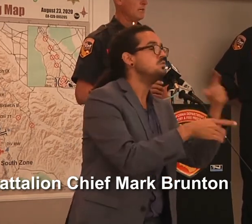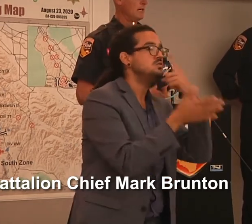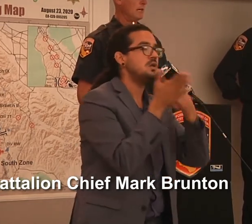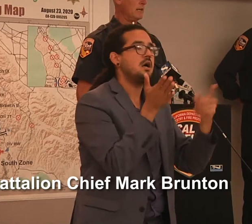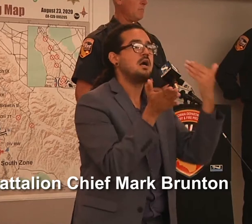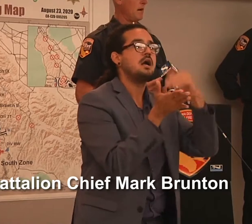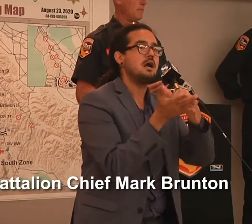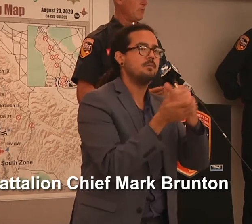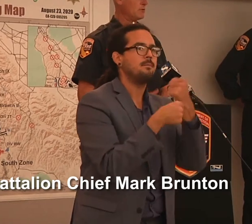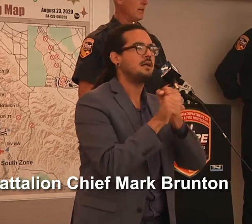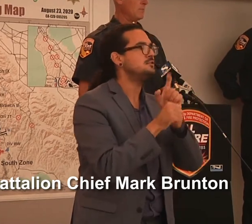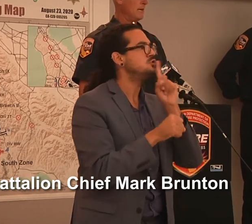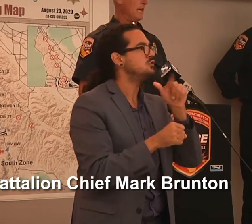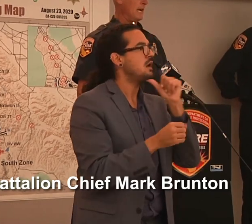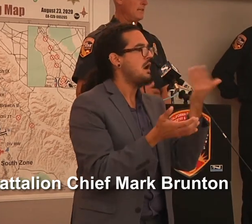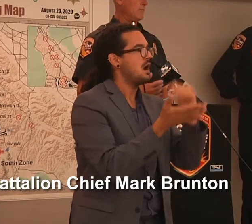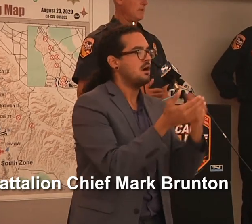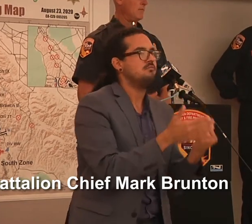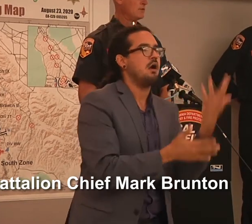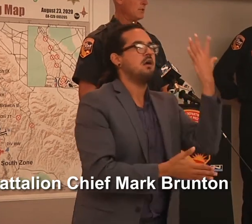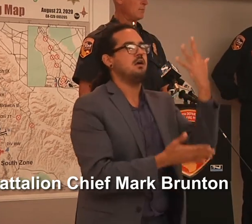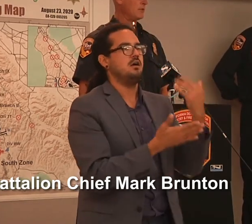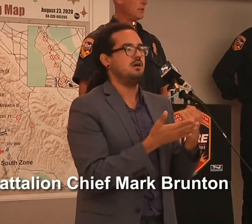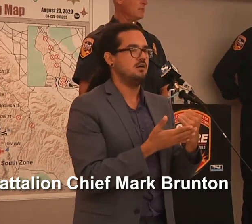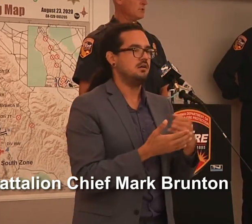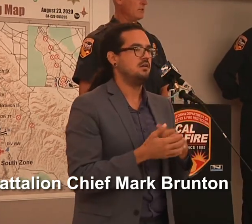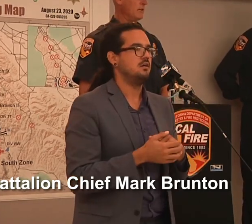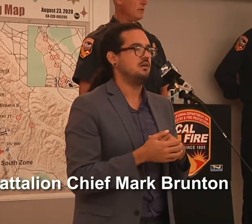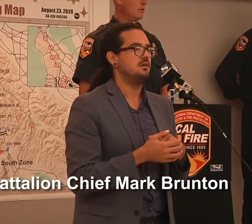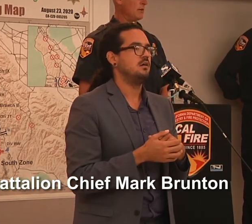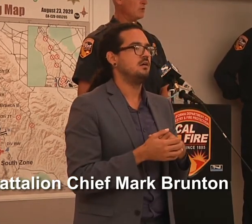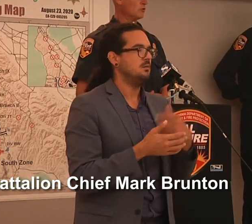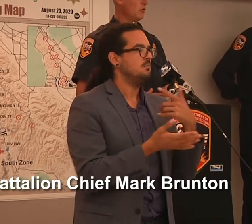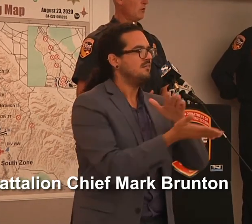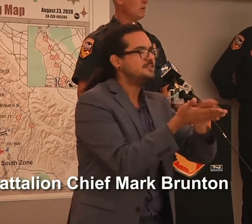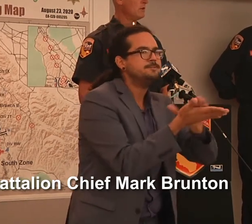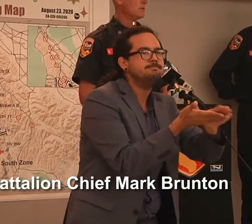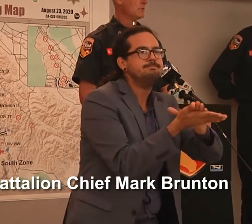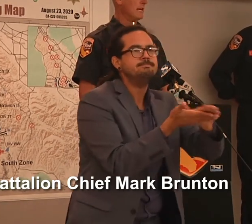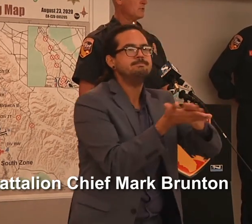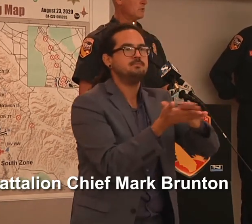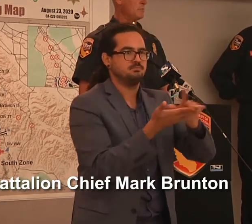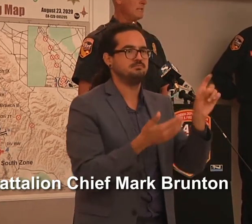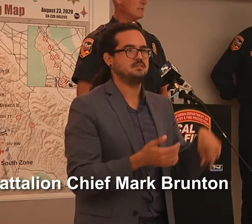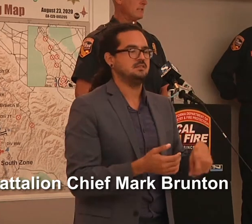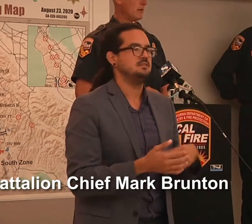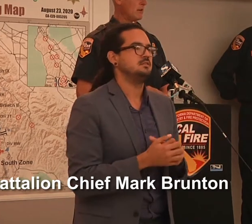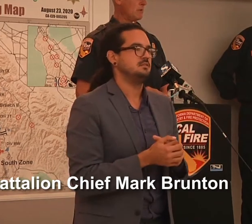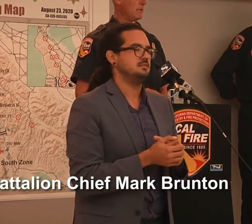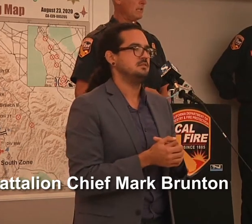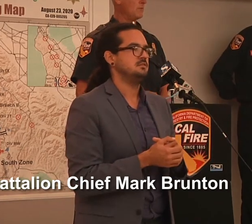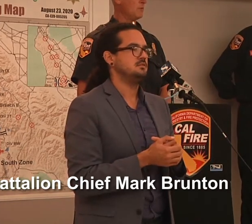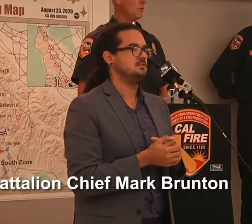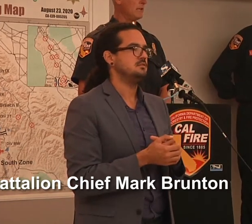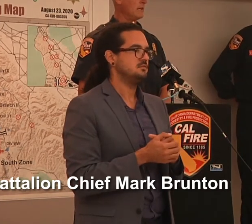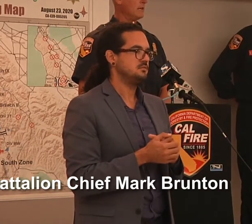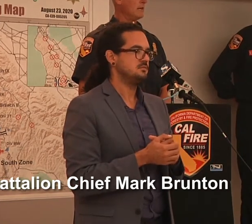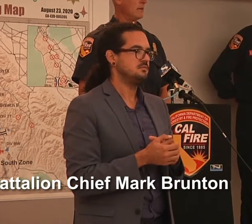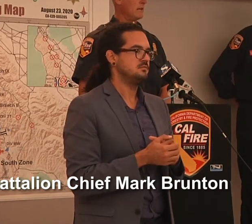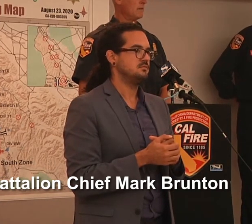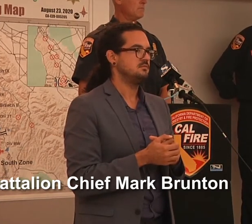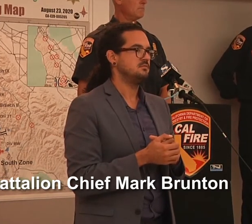flare-ups, mop those up, and then eventually put those into a control status, which means that they're completely and